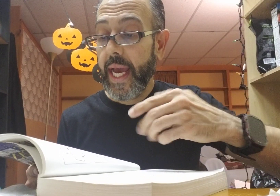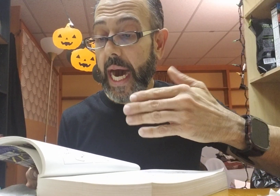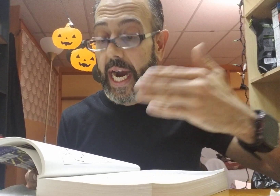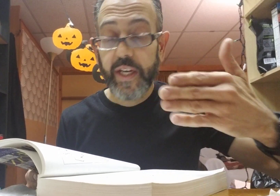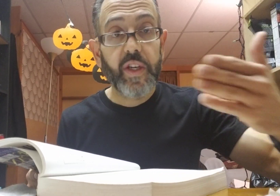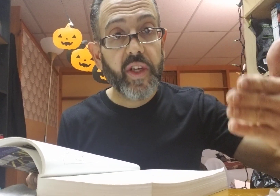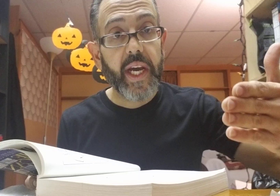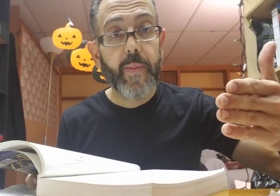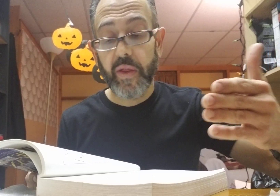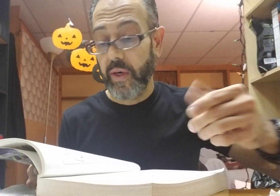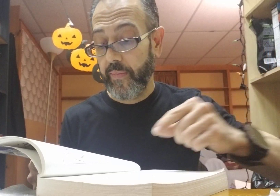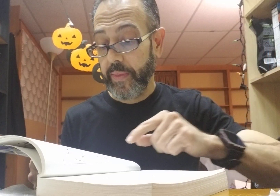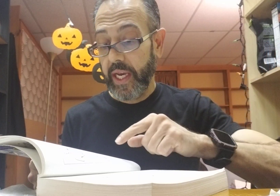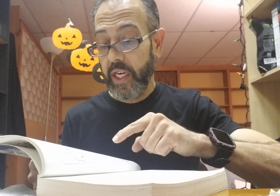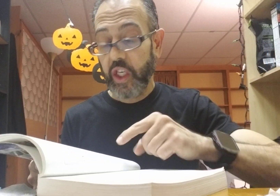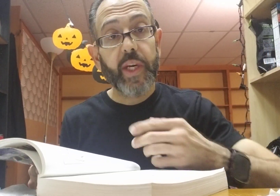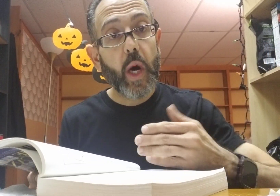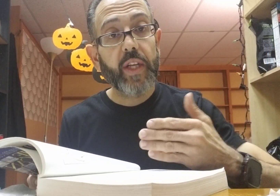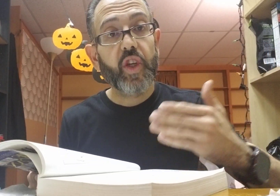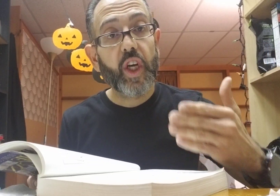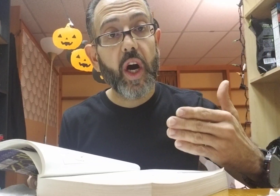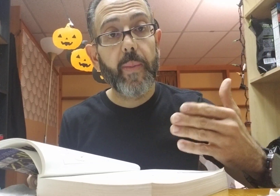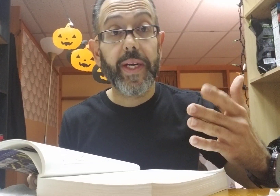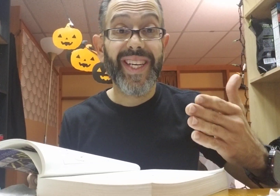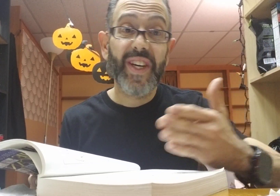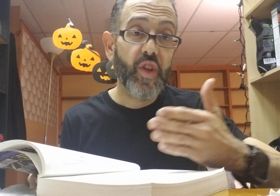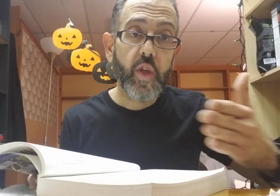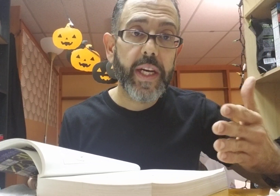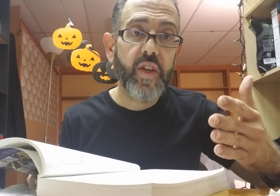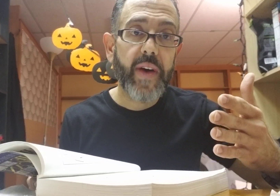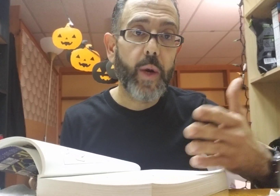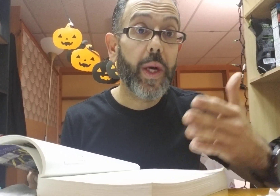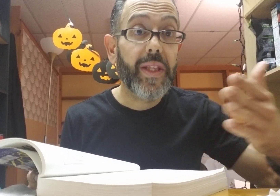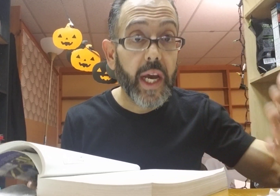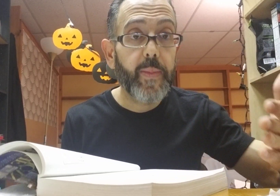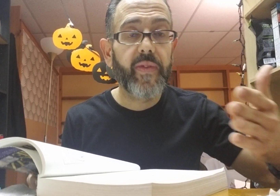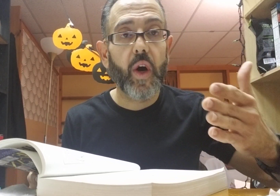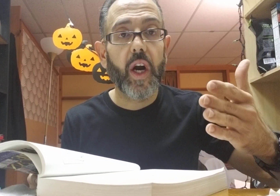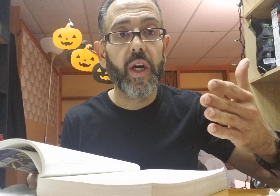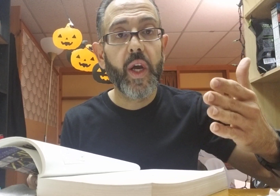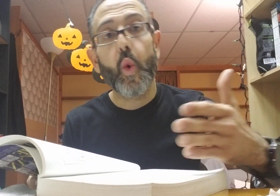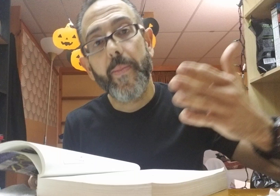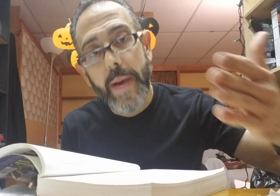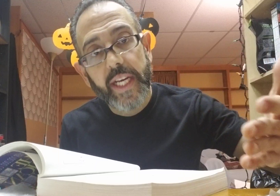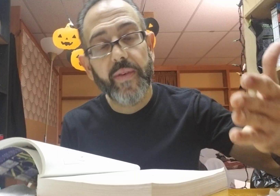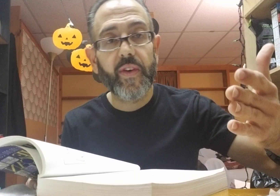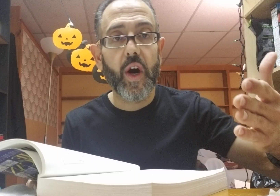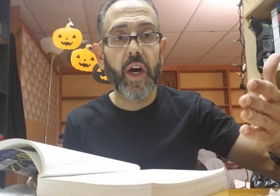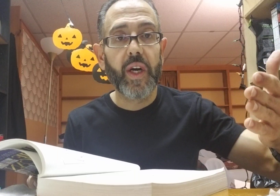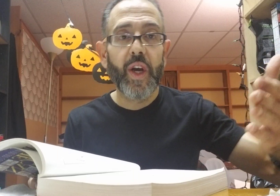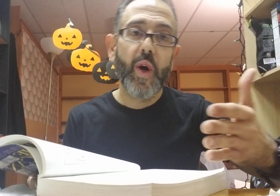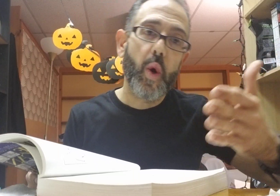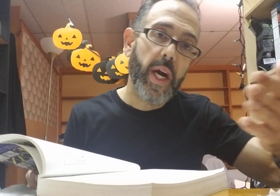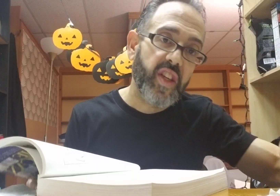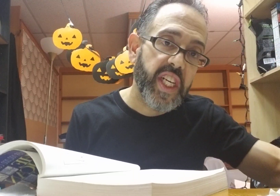I understand mother. She wants a car, but he doesn't specify what type of car, what make of car. Is it a